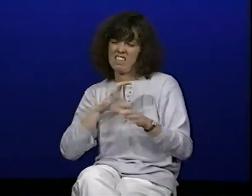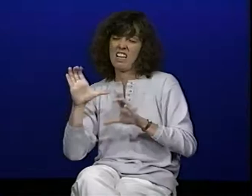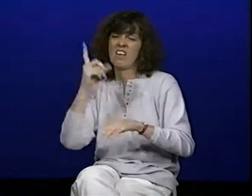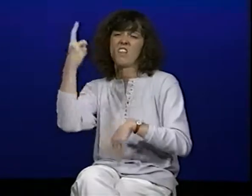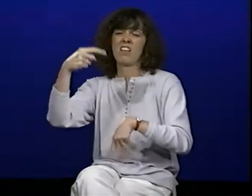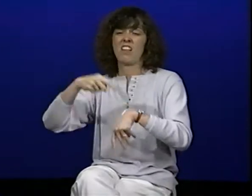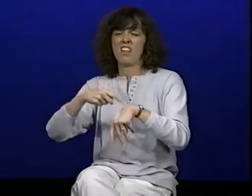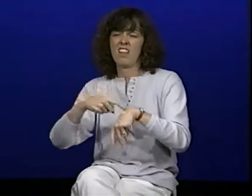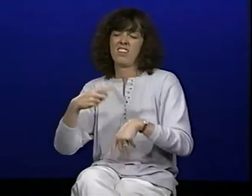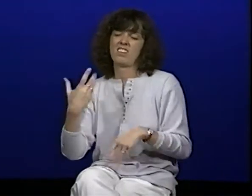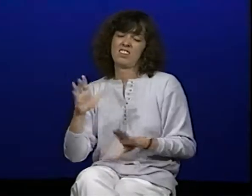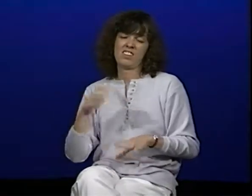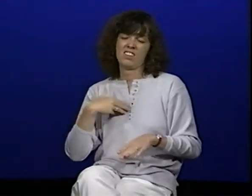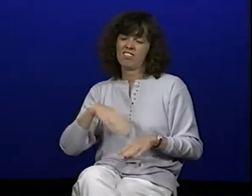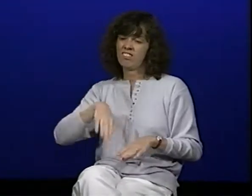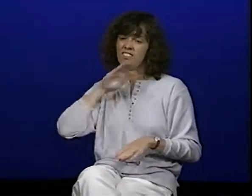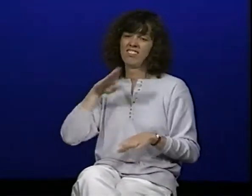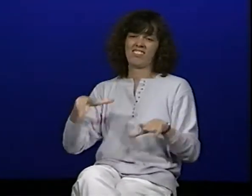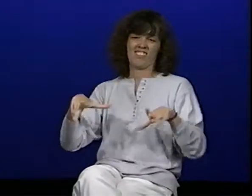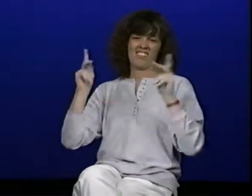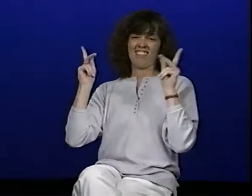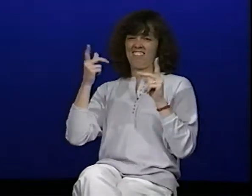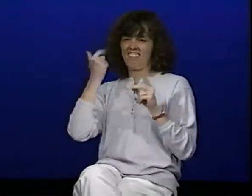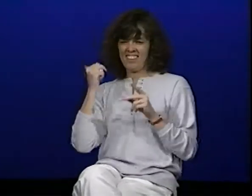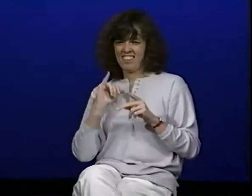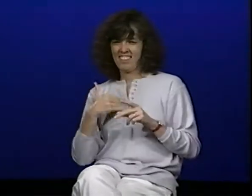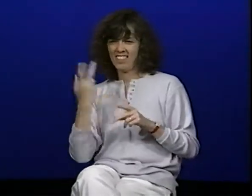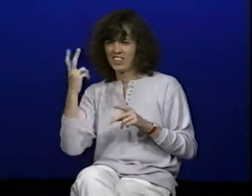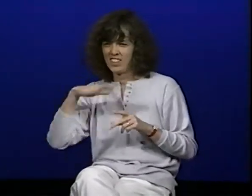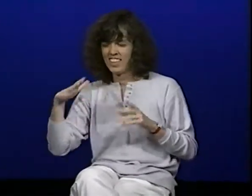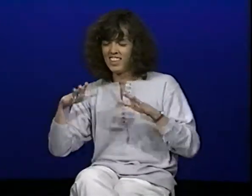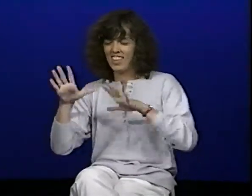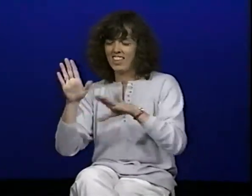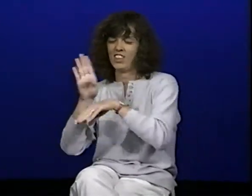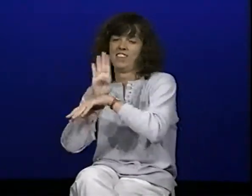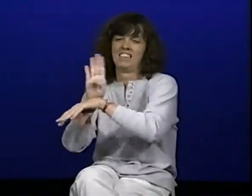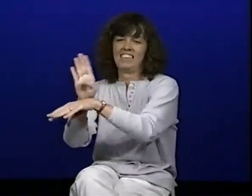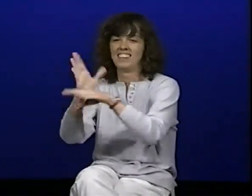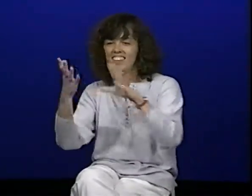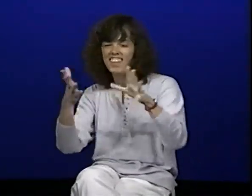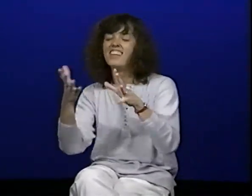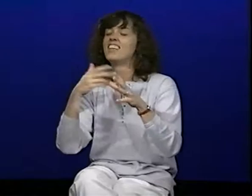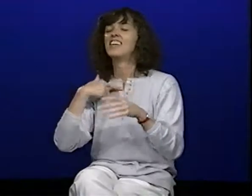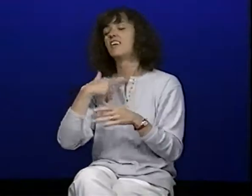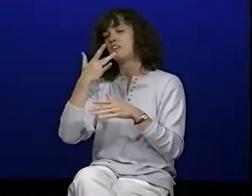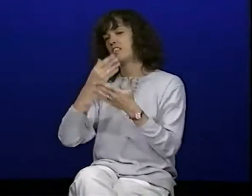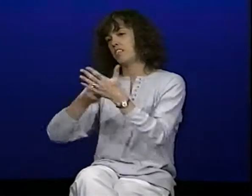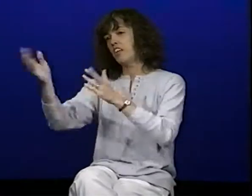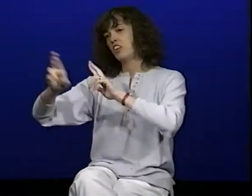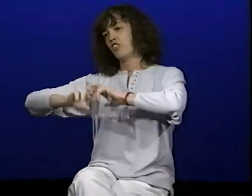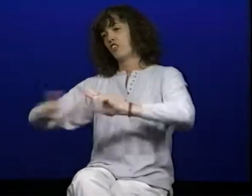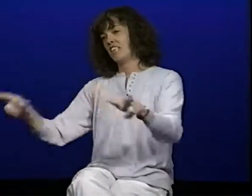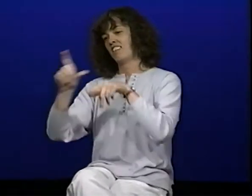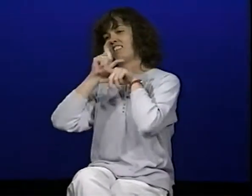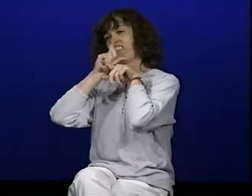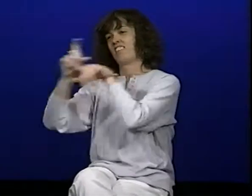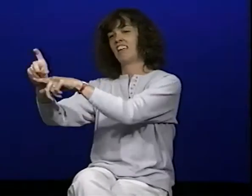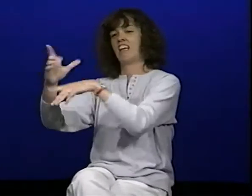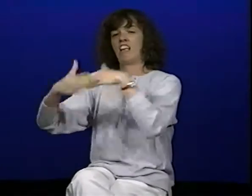It could take 4 weeks. I did it one time, and I found it too frustrating. I gave up because I have two children, and they keep me busy. I prefer to buy the